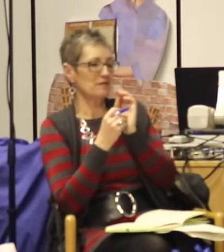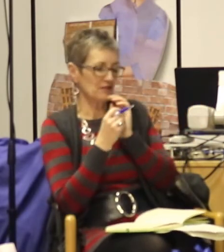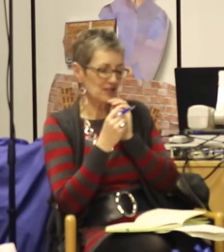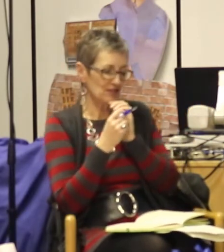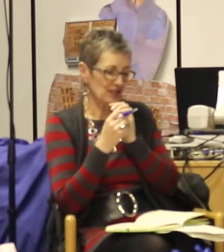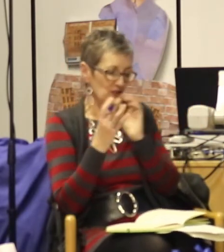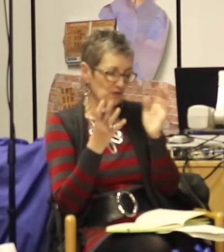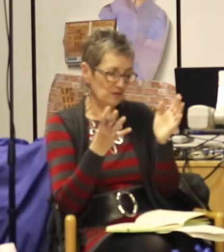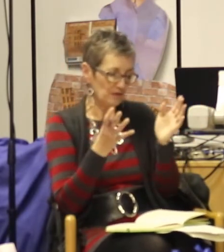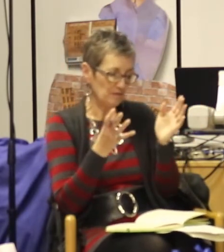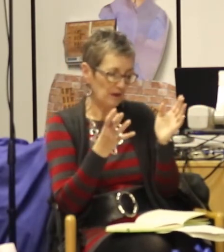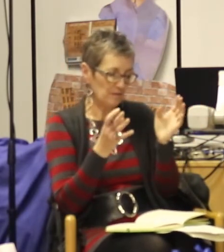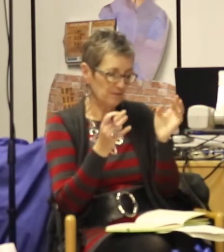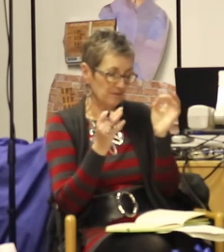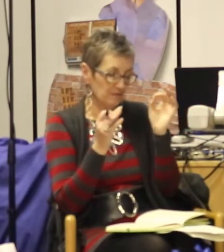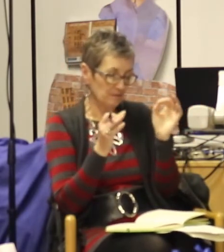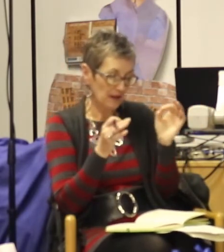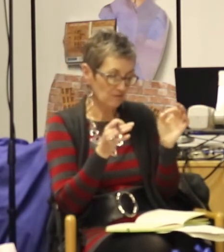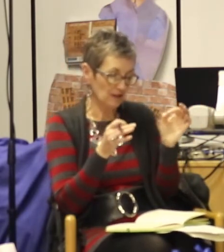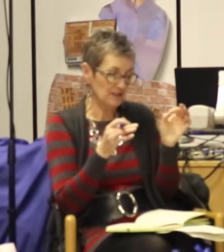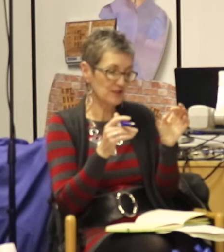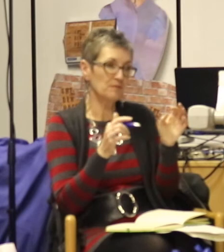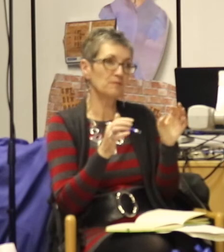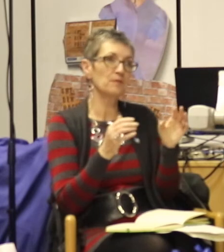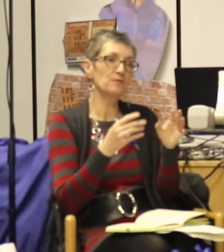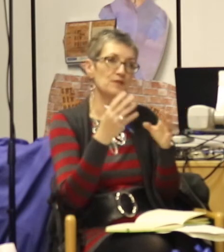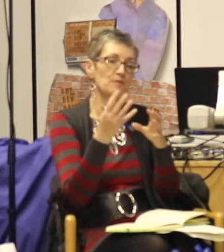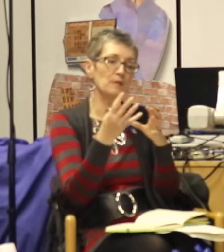So Verity, you said that you're from Penrice, mm-hmm. but presumably,